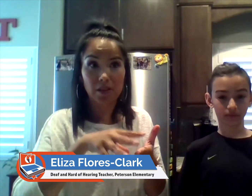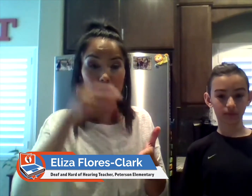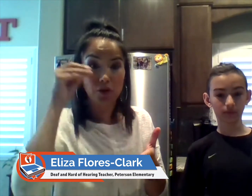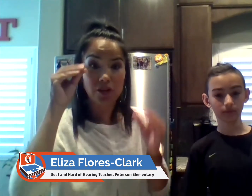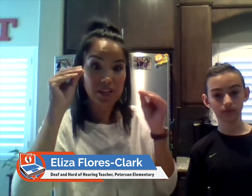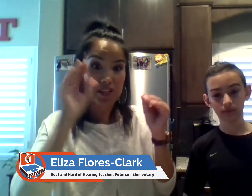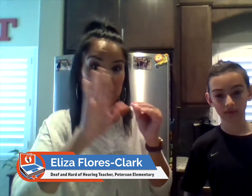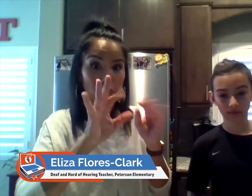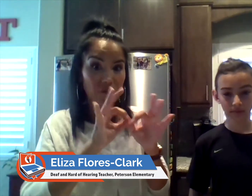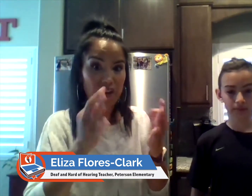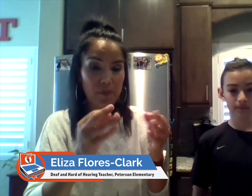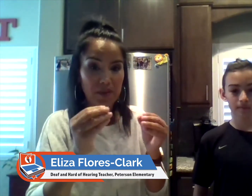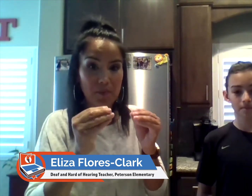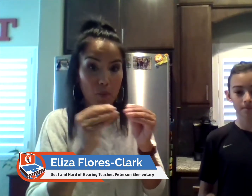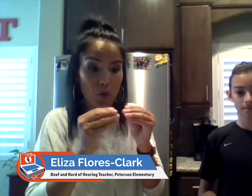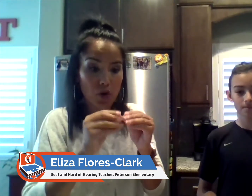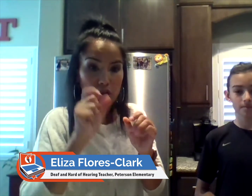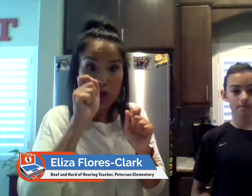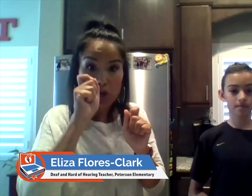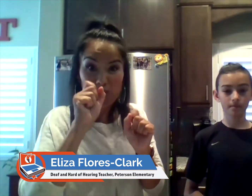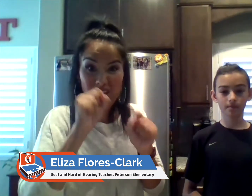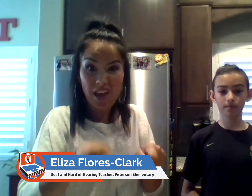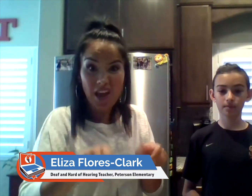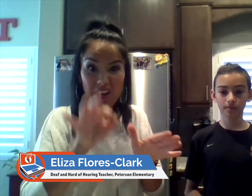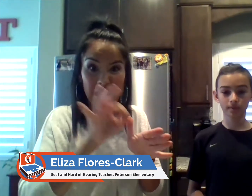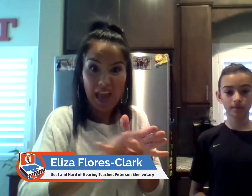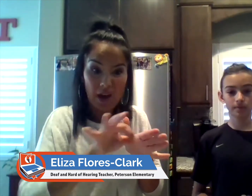learn and teach your family more, you can count.